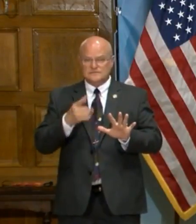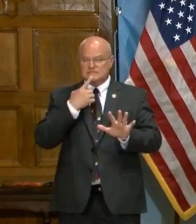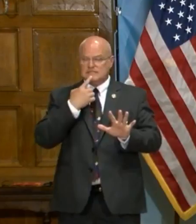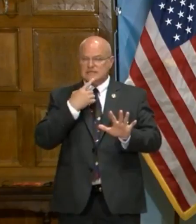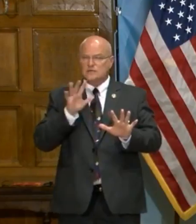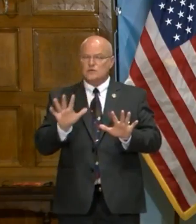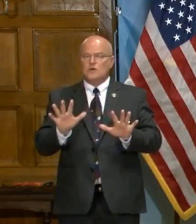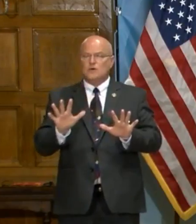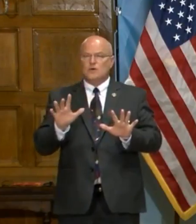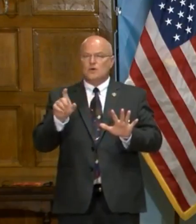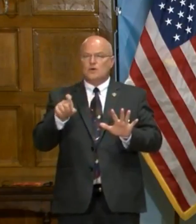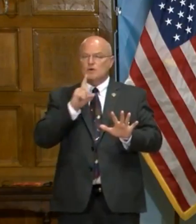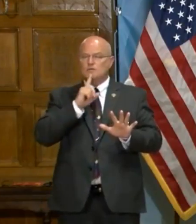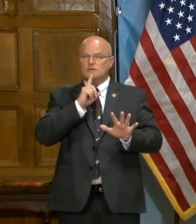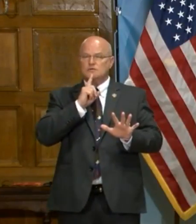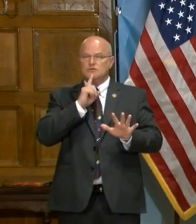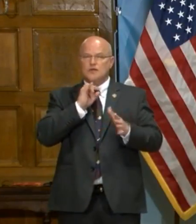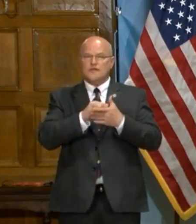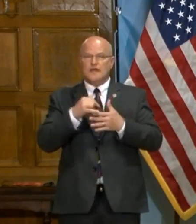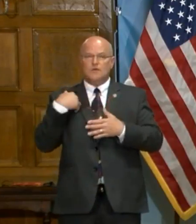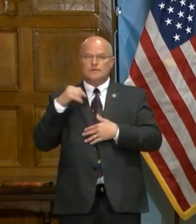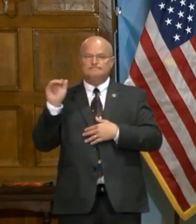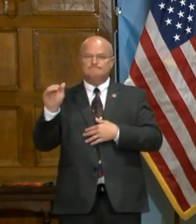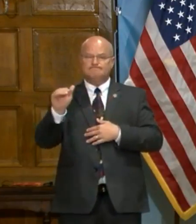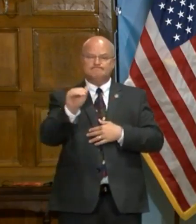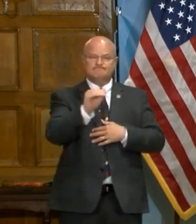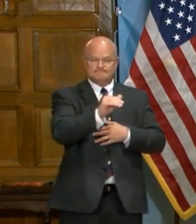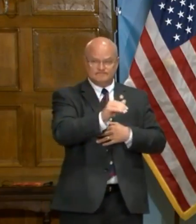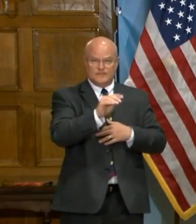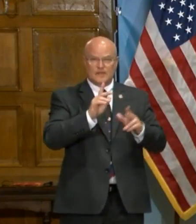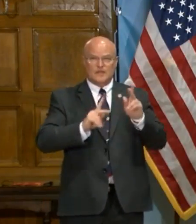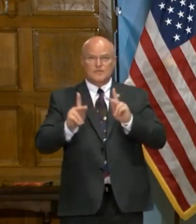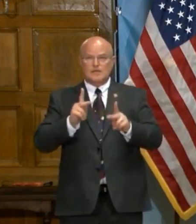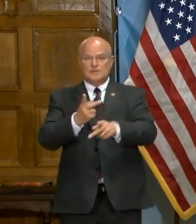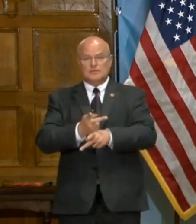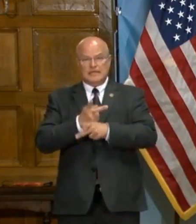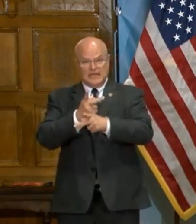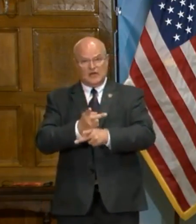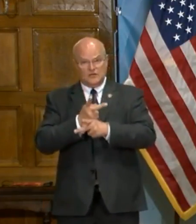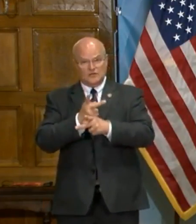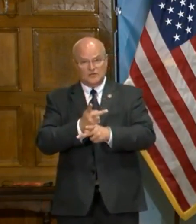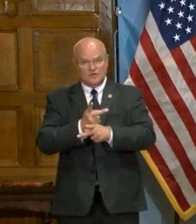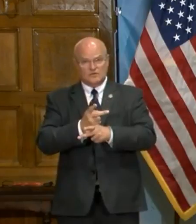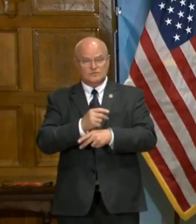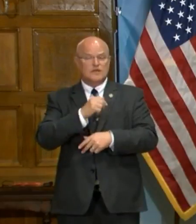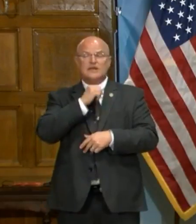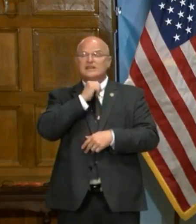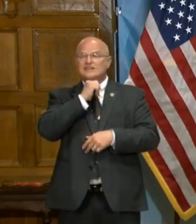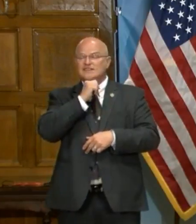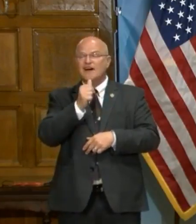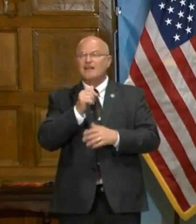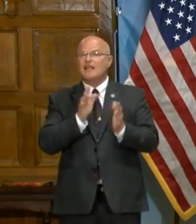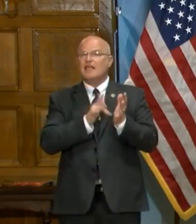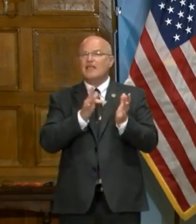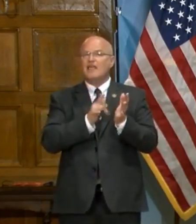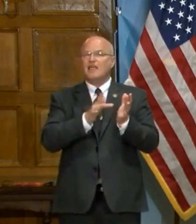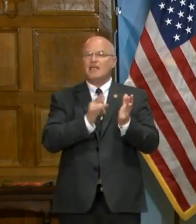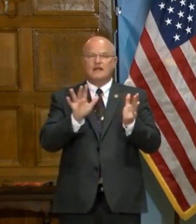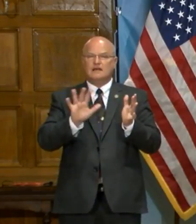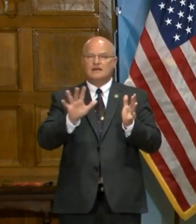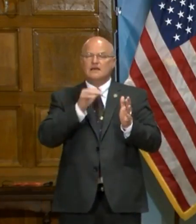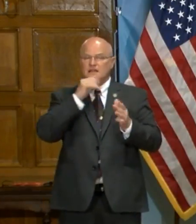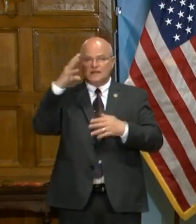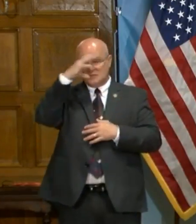say, we've got to make sure that we remind everybody to be careful, not to take this for granted, and not just